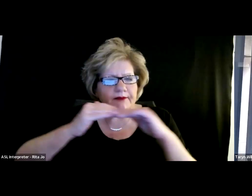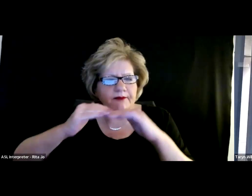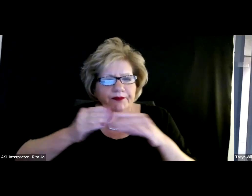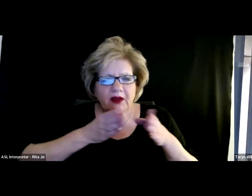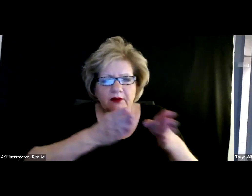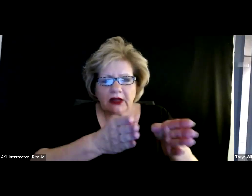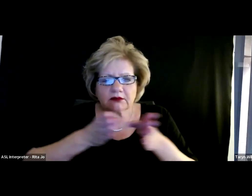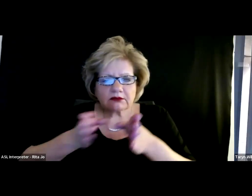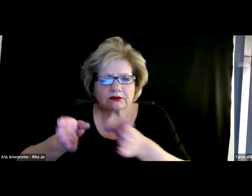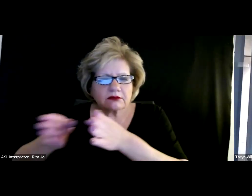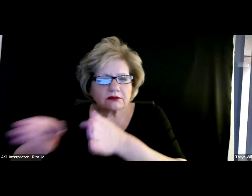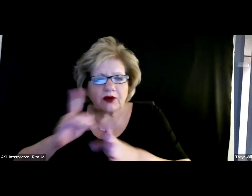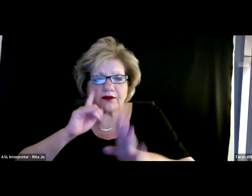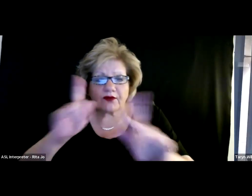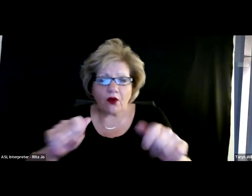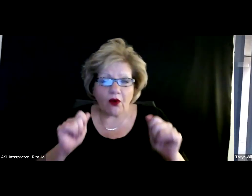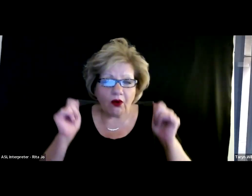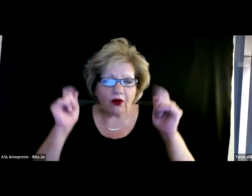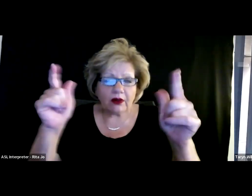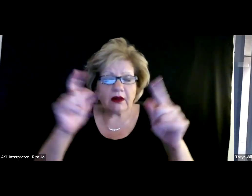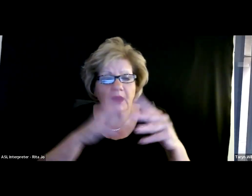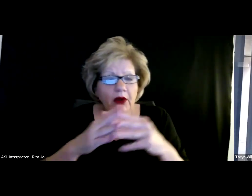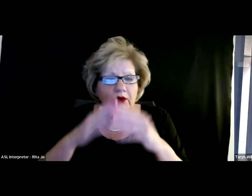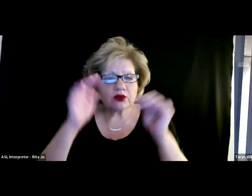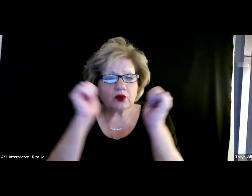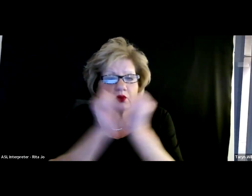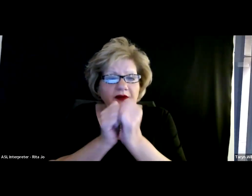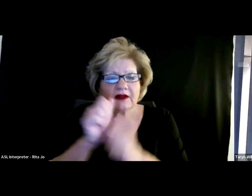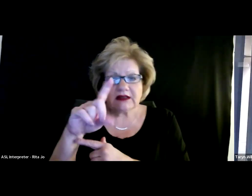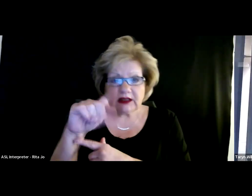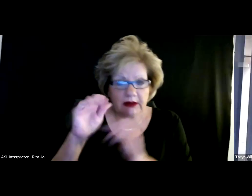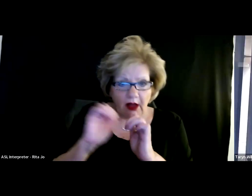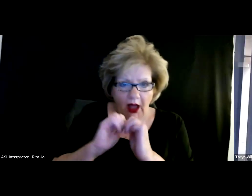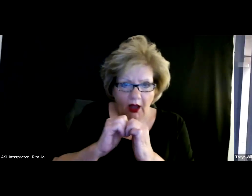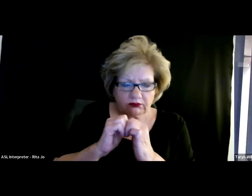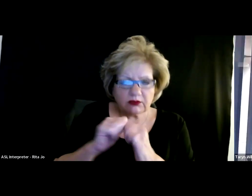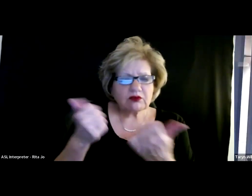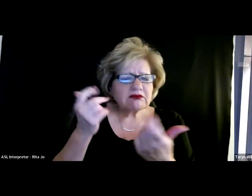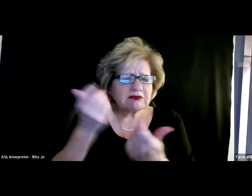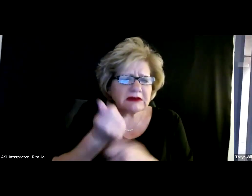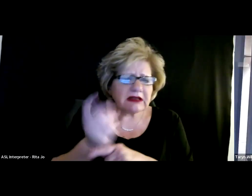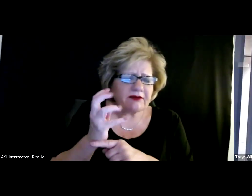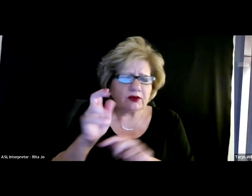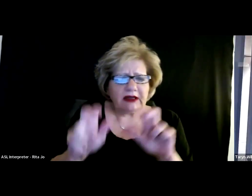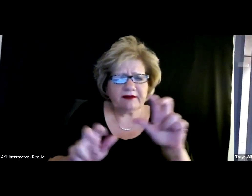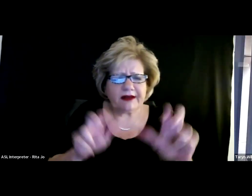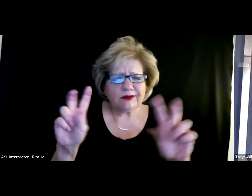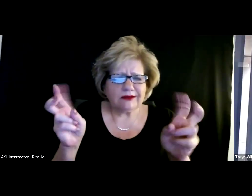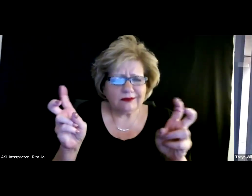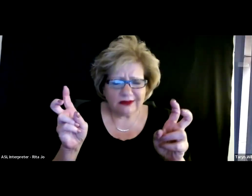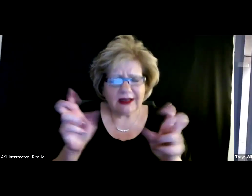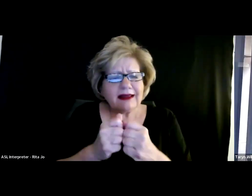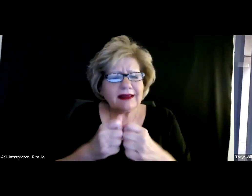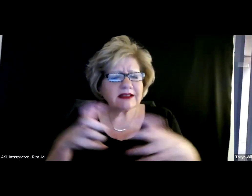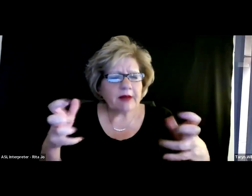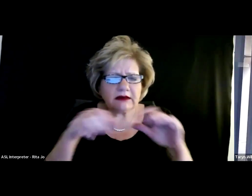all Americans with disabilities. We've done this through several investments, working on expanding access